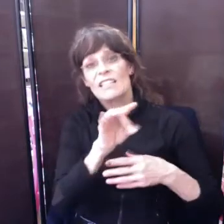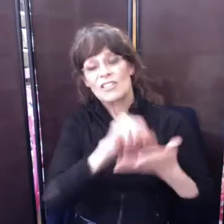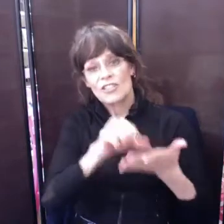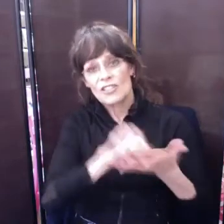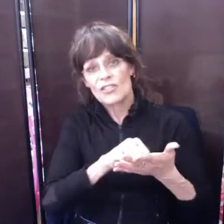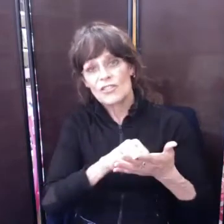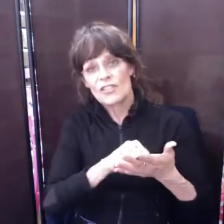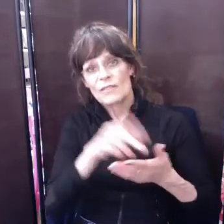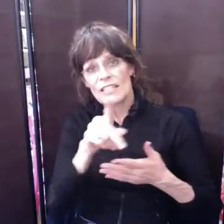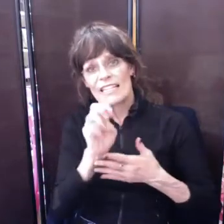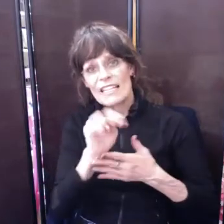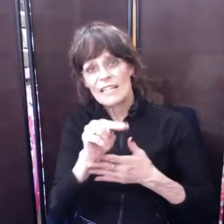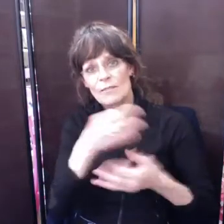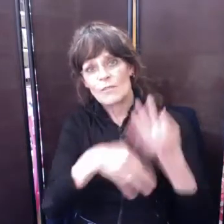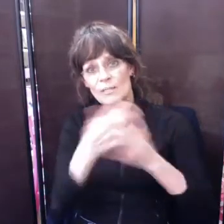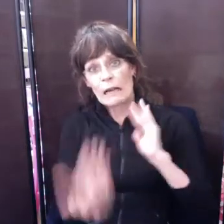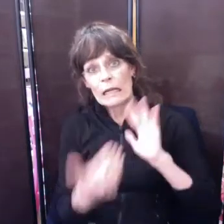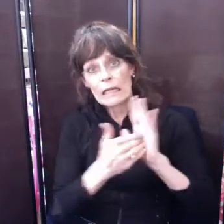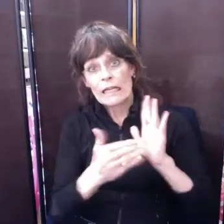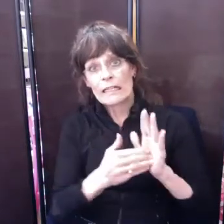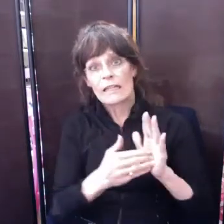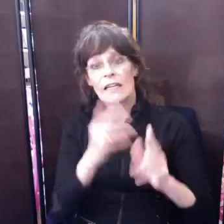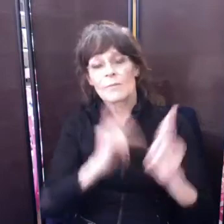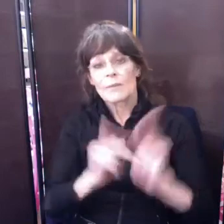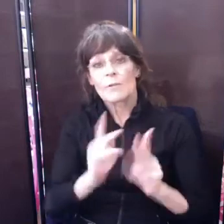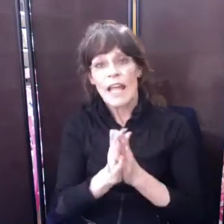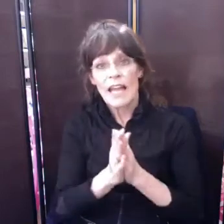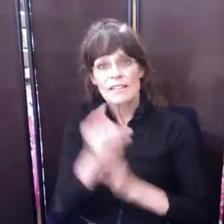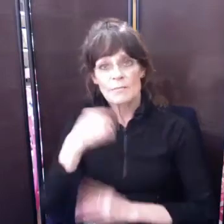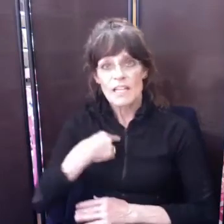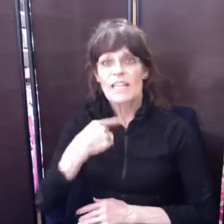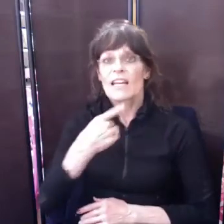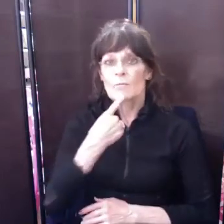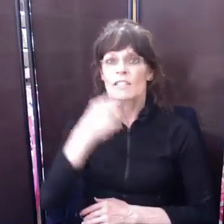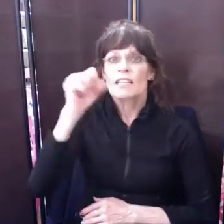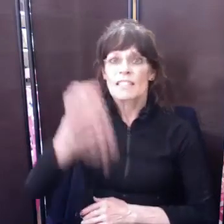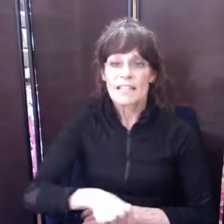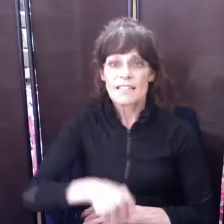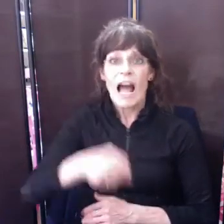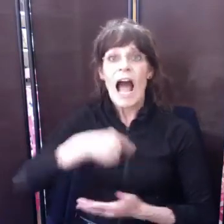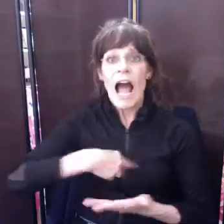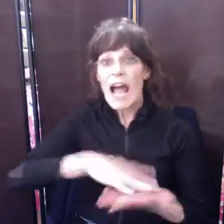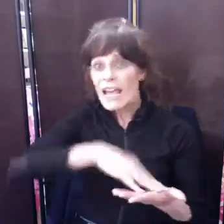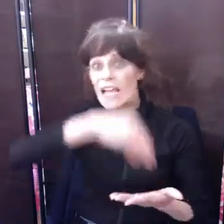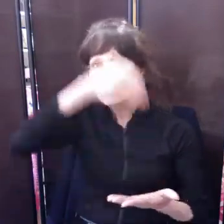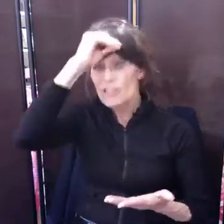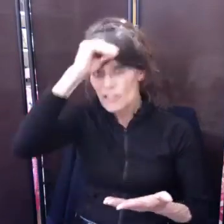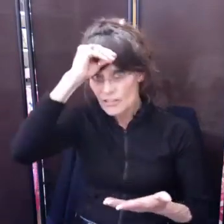said yes. Because I discovered somewhere along the way that if being of service is such a gift